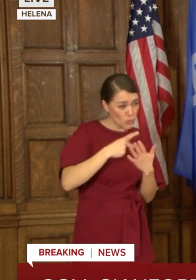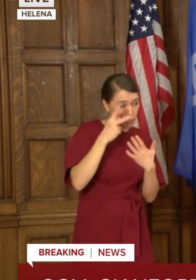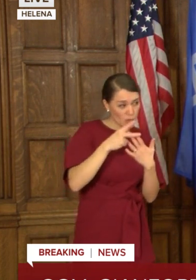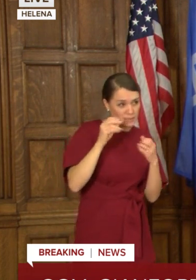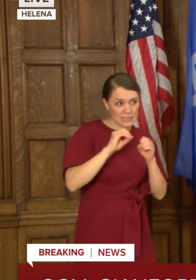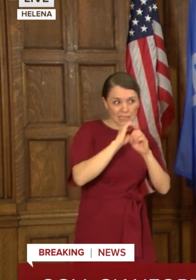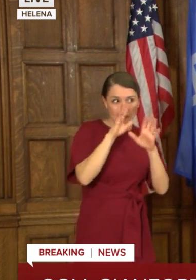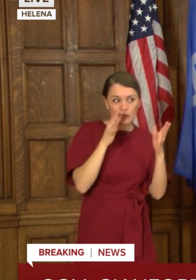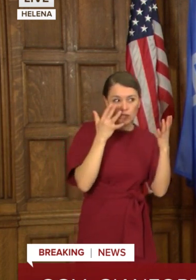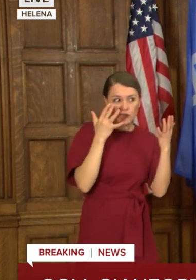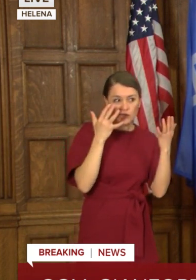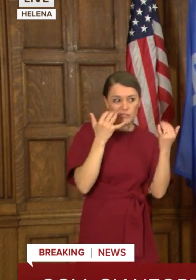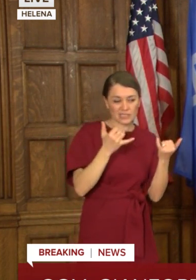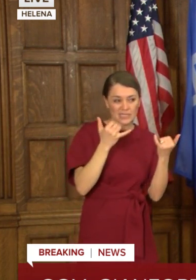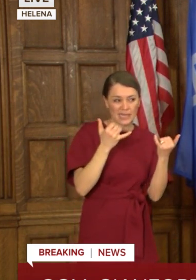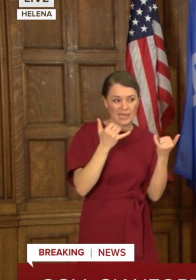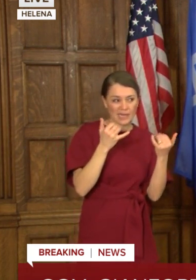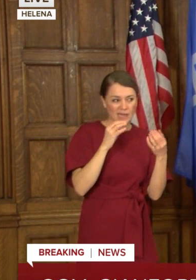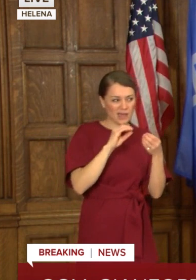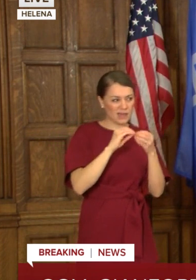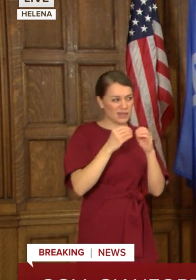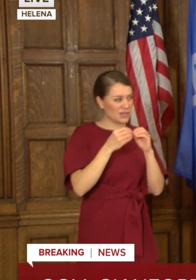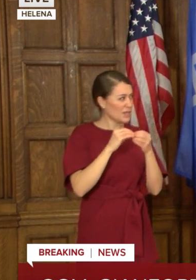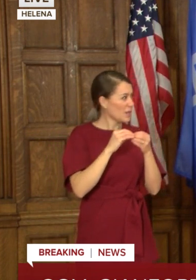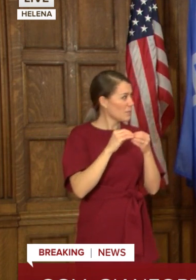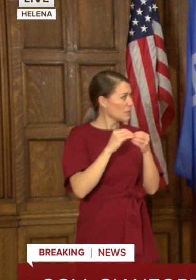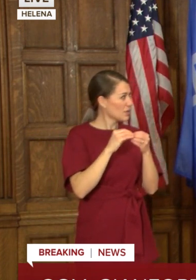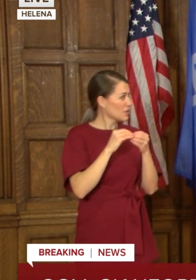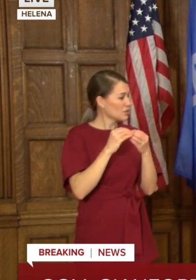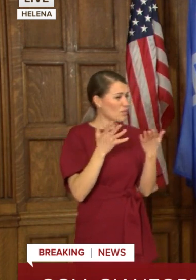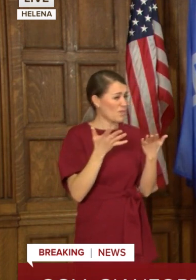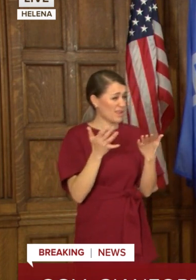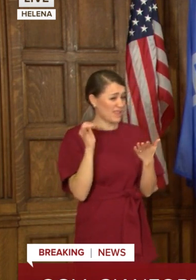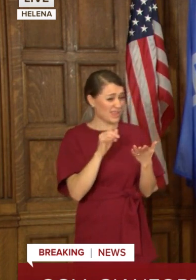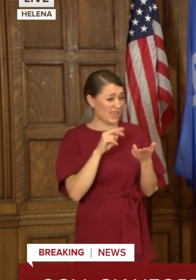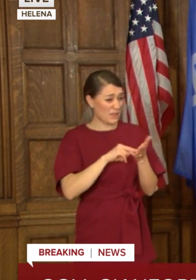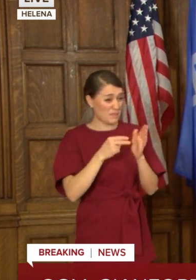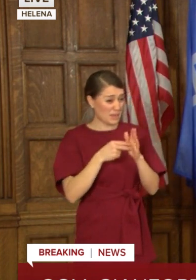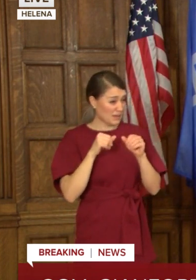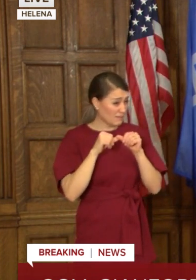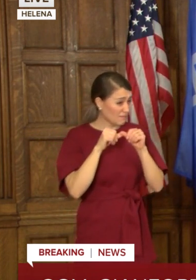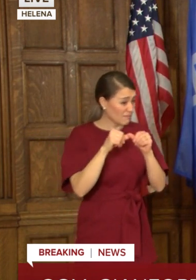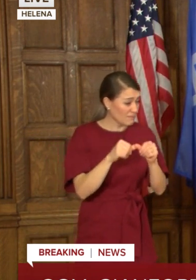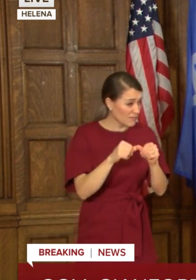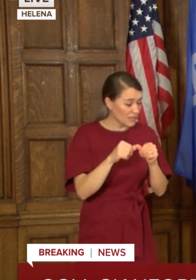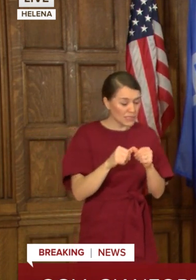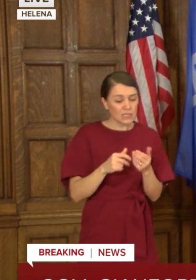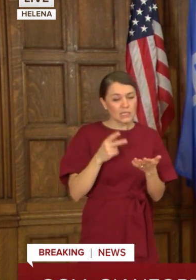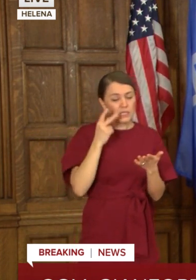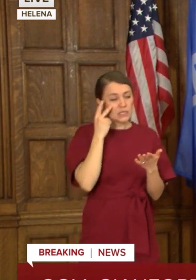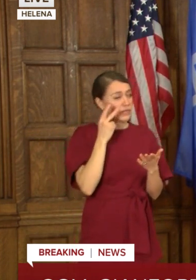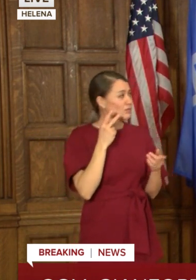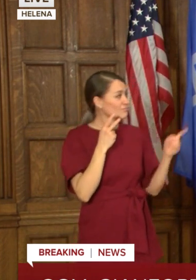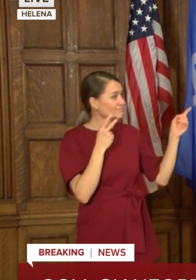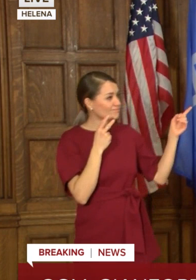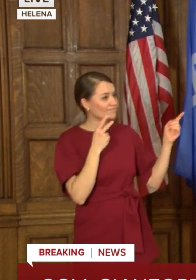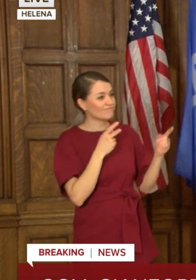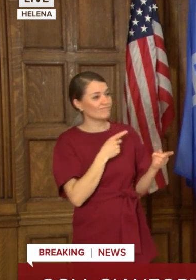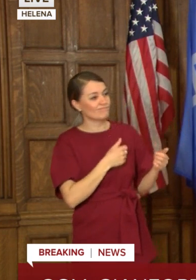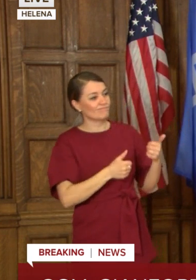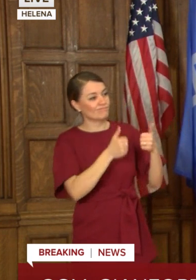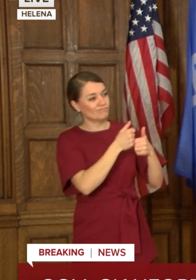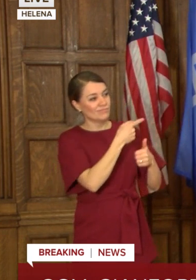on quantities, like what exactly that means going forward? Yeah, I'm looking at General Quinn here. We do not